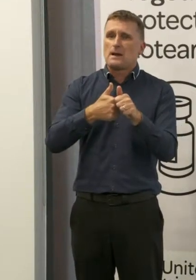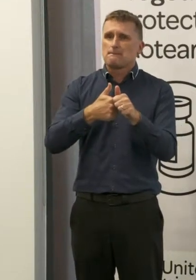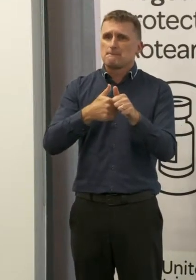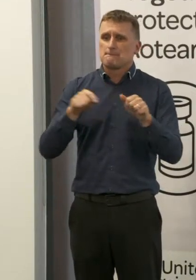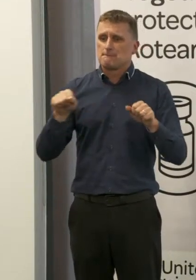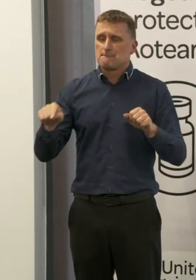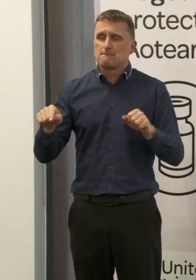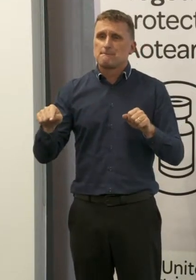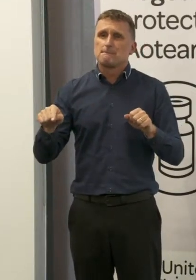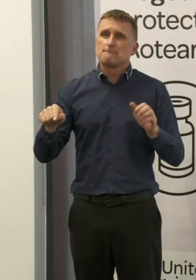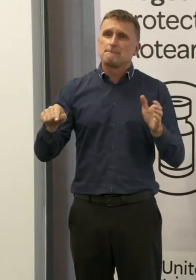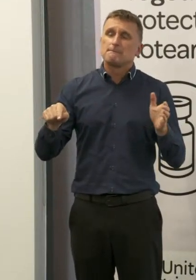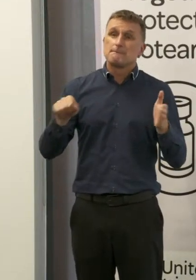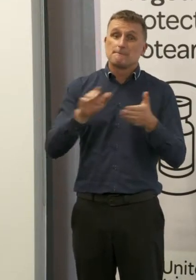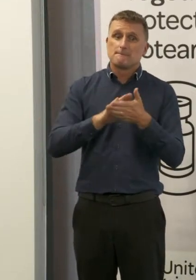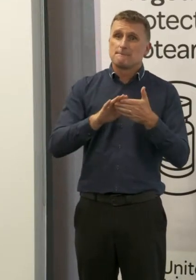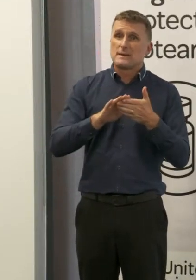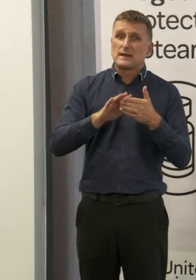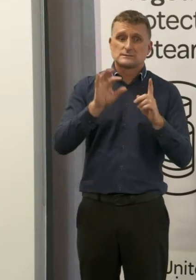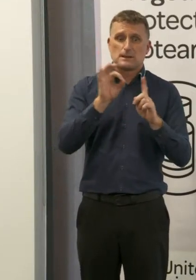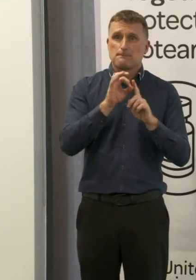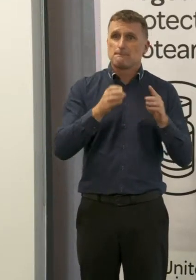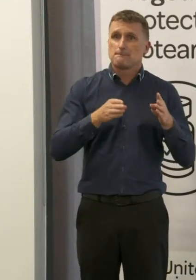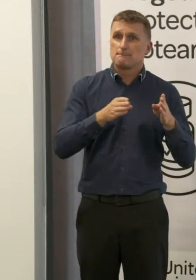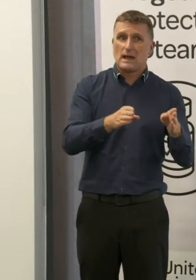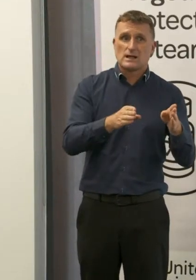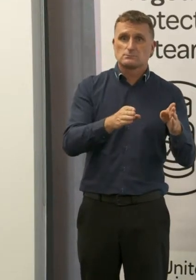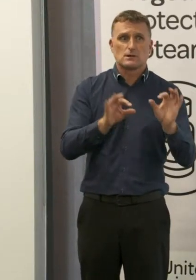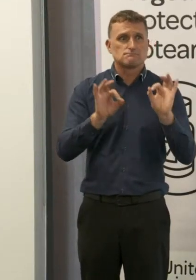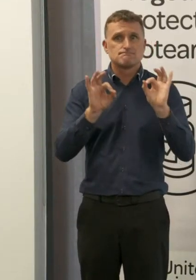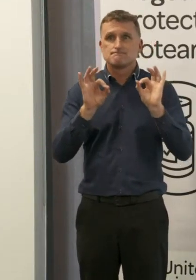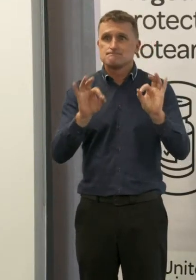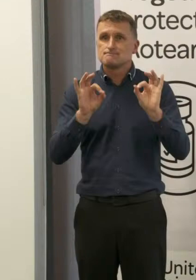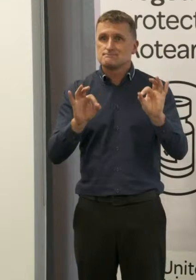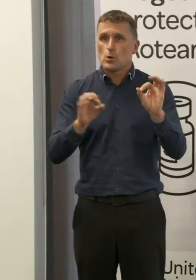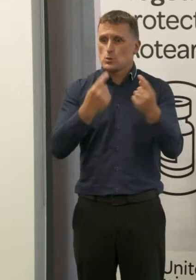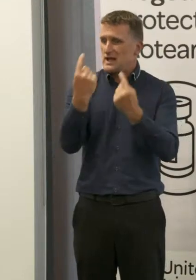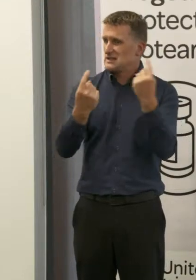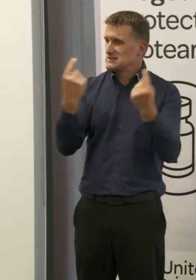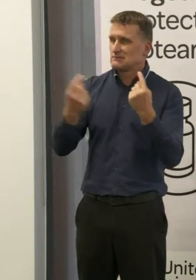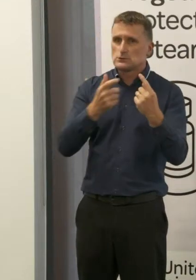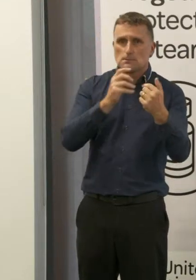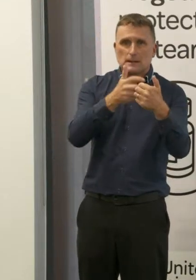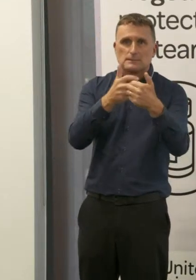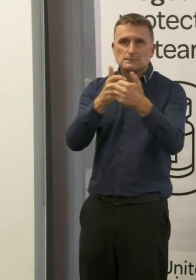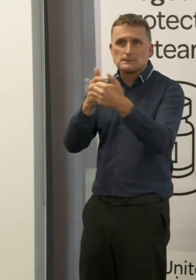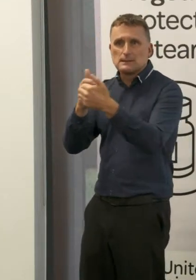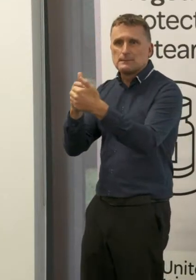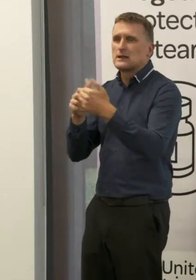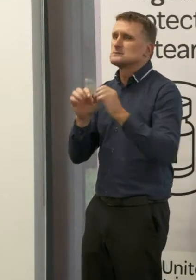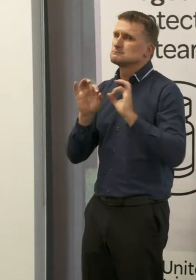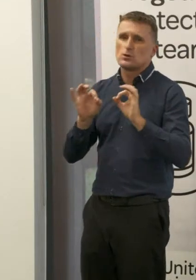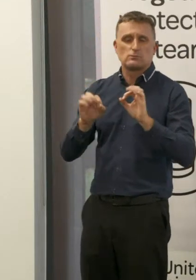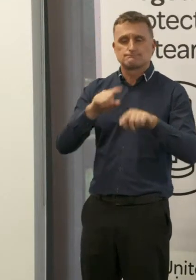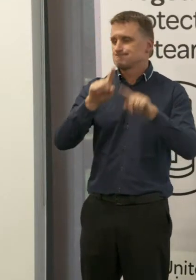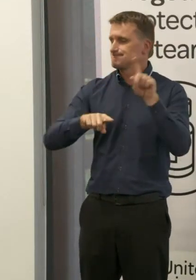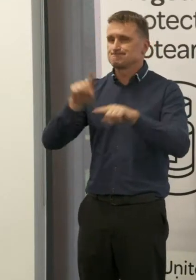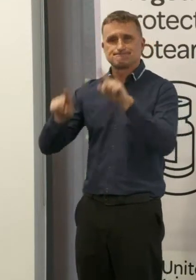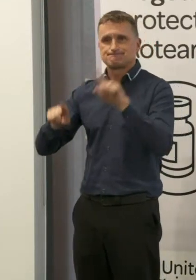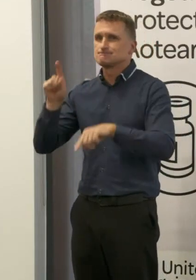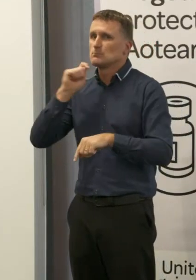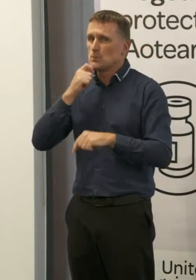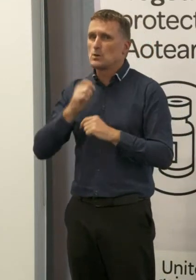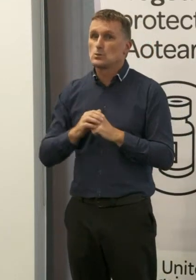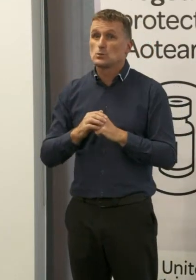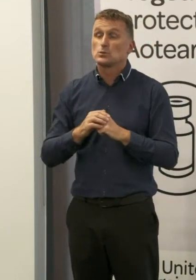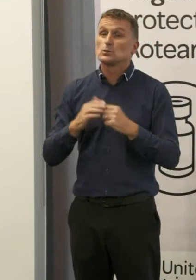design a pathway that's going to be appropriate for every single individual person. So what we do is we empower our communities